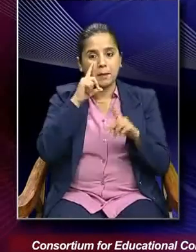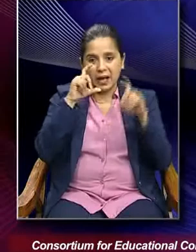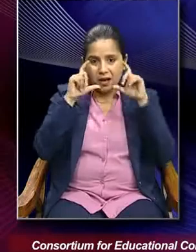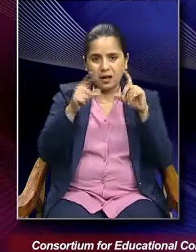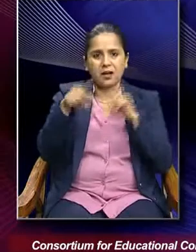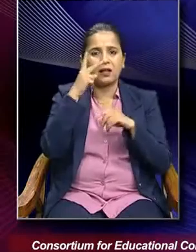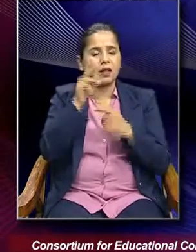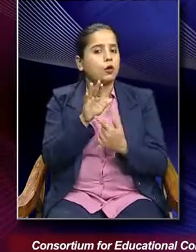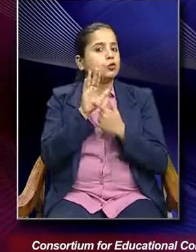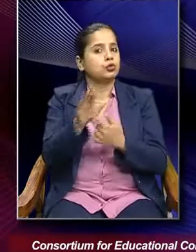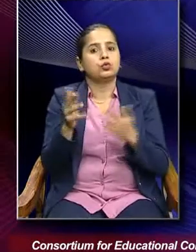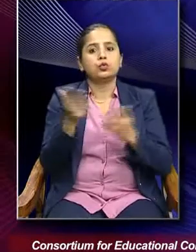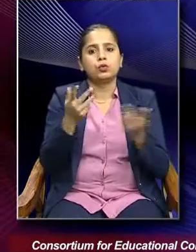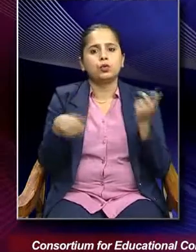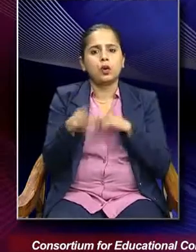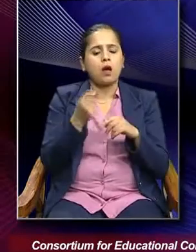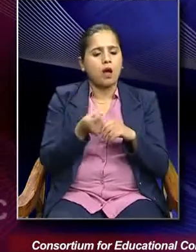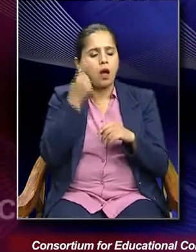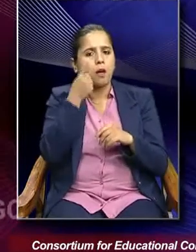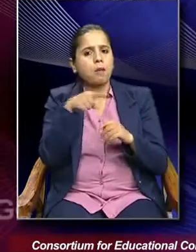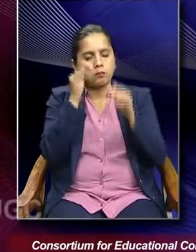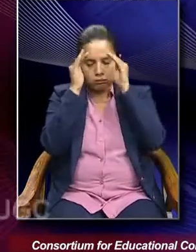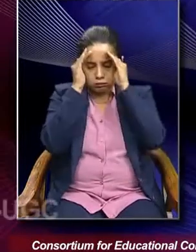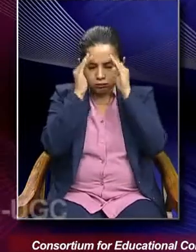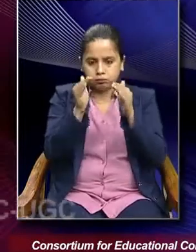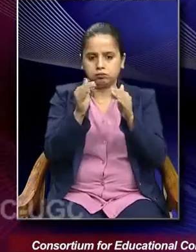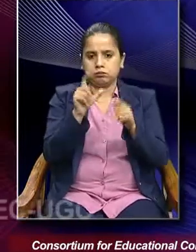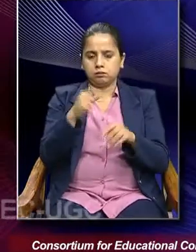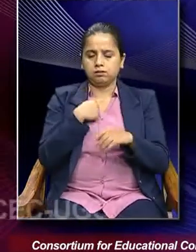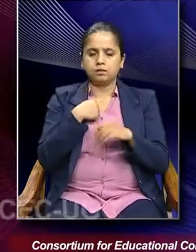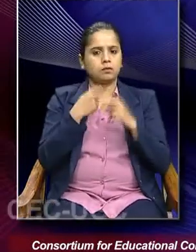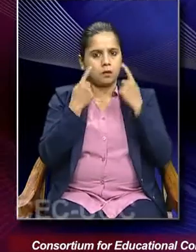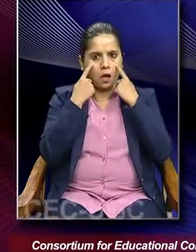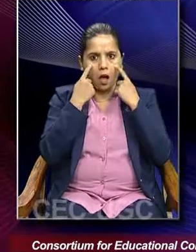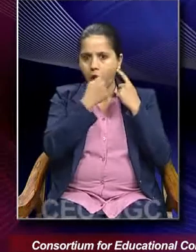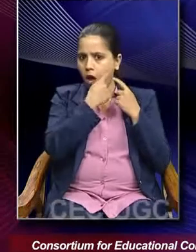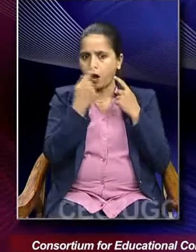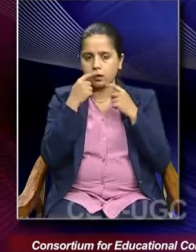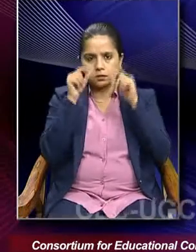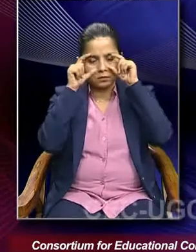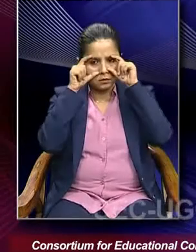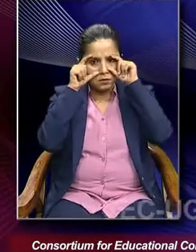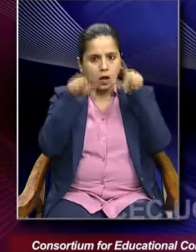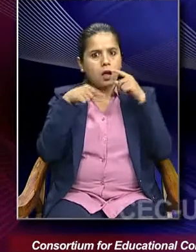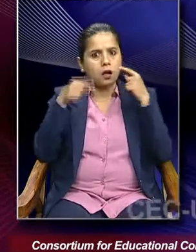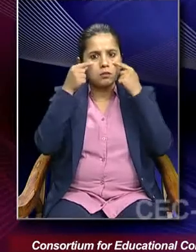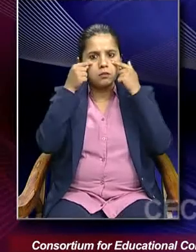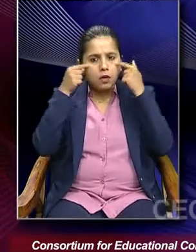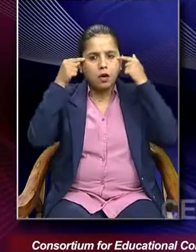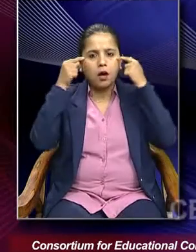of indicates the mood of concentration. The eyes are extended and